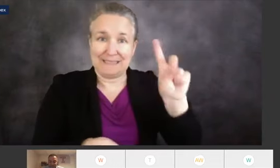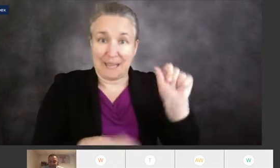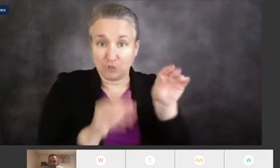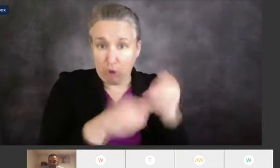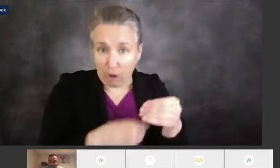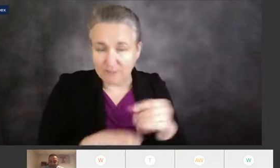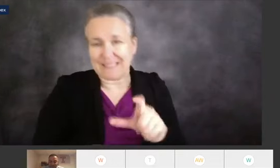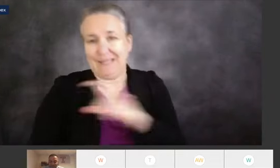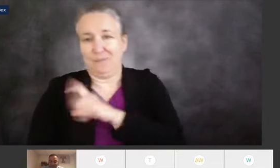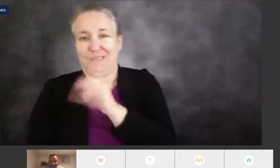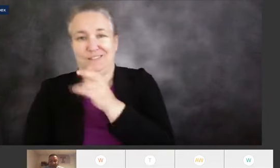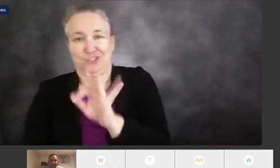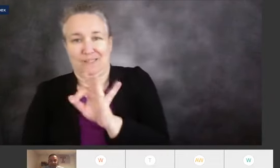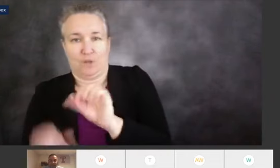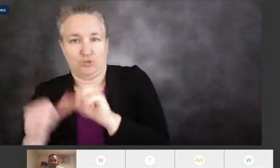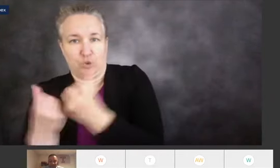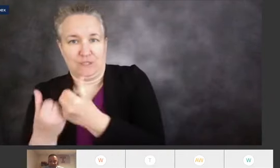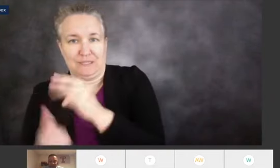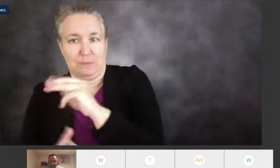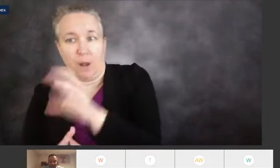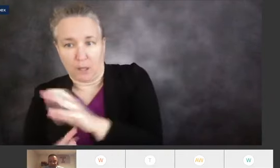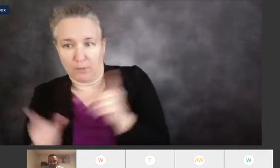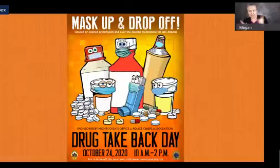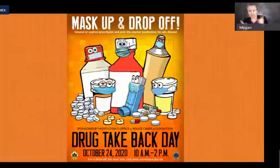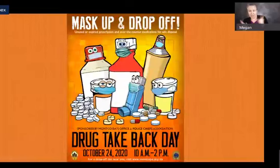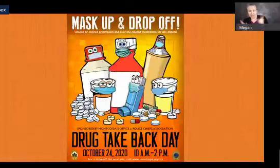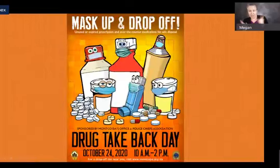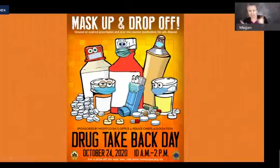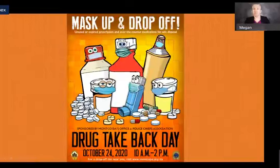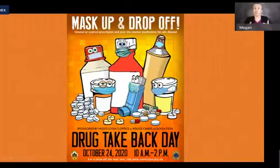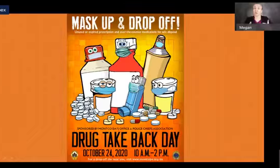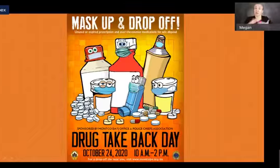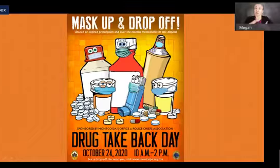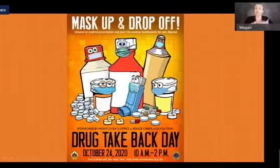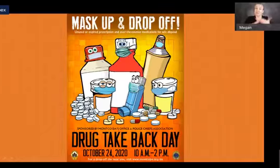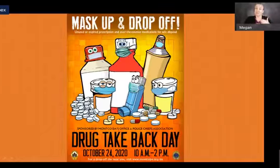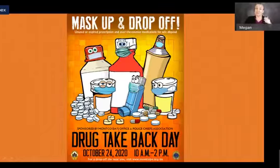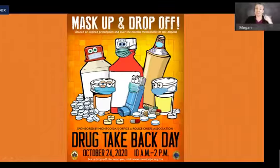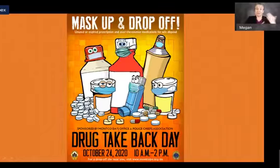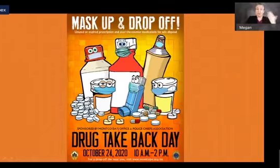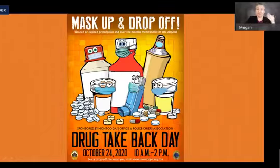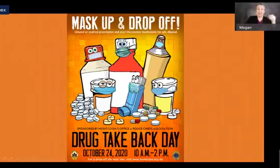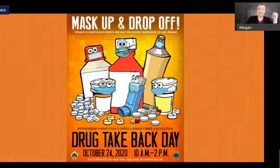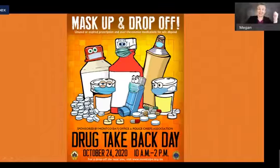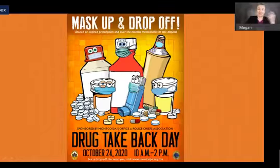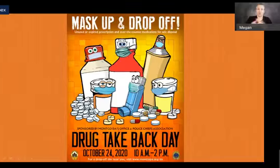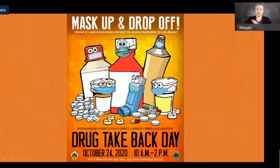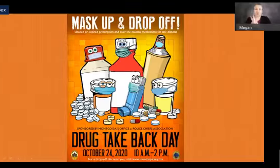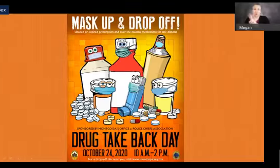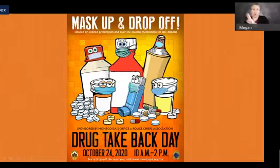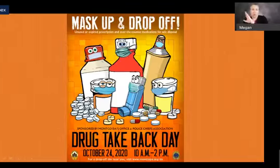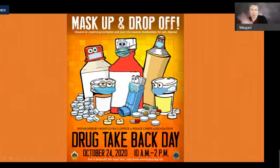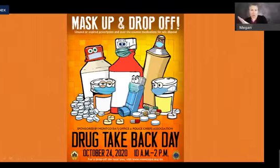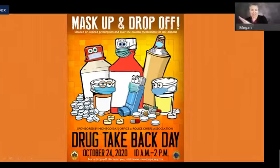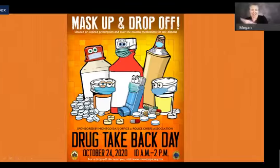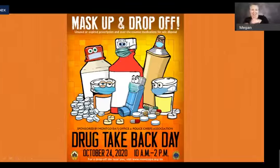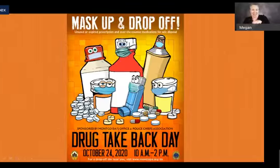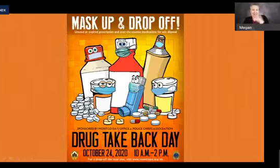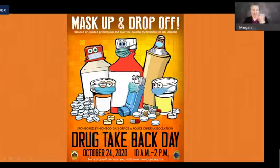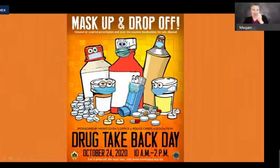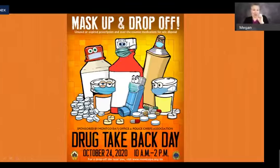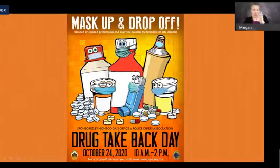Chiefs Association of Montgomery County. The event will run from 10 a.m. to 2 p.m. this Saturday,